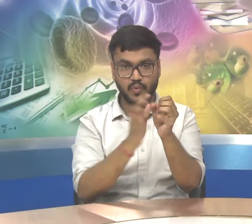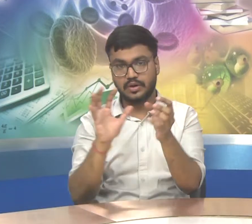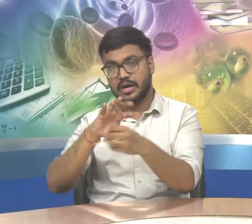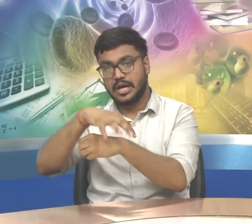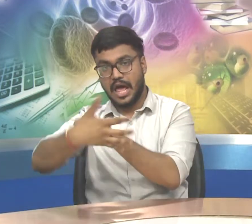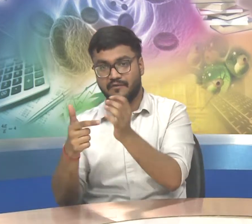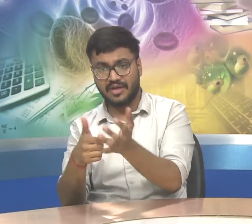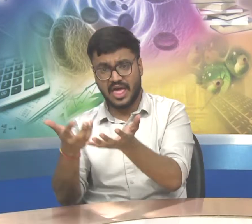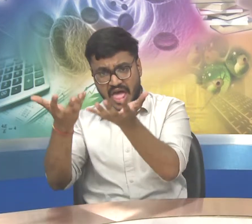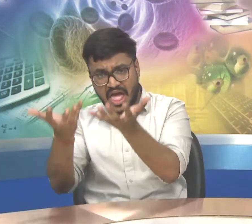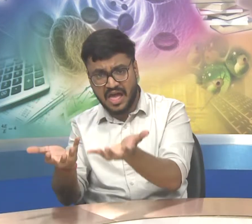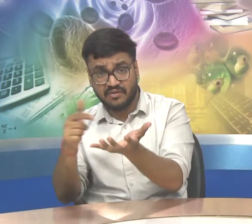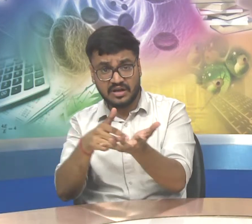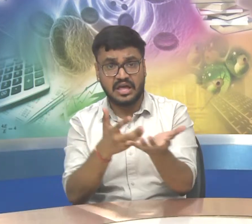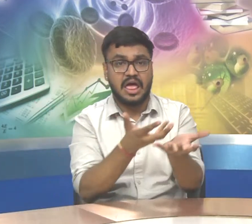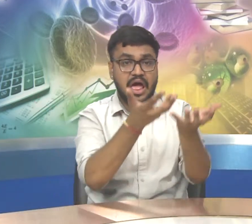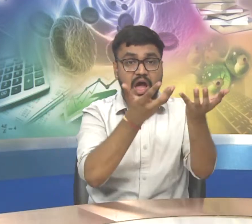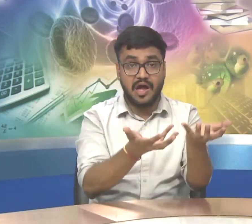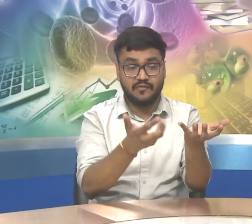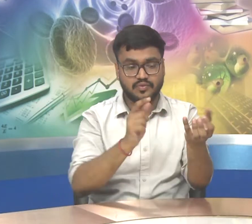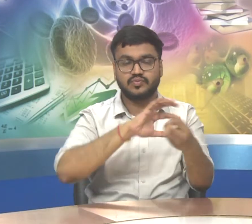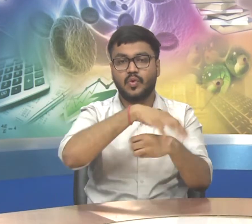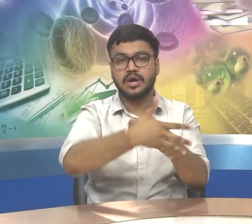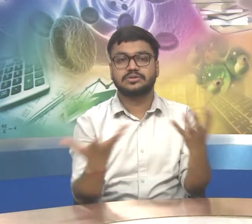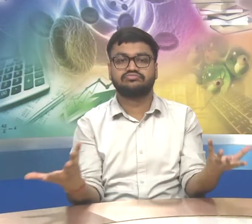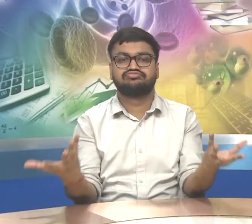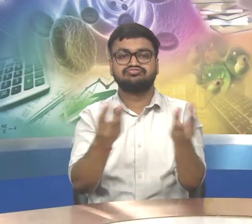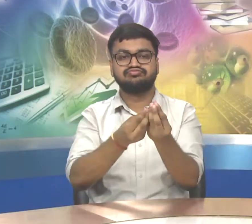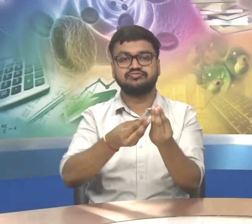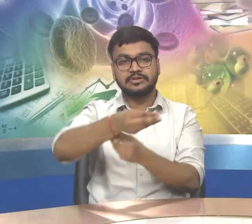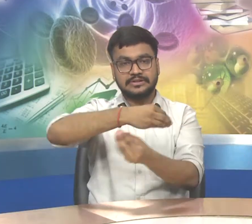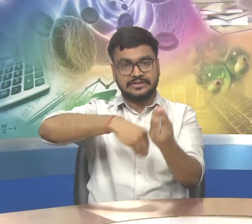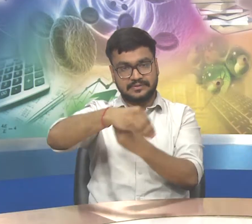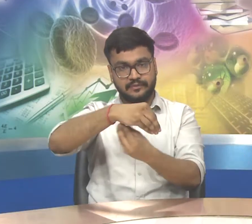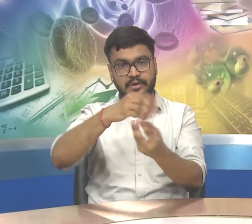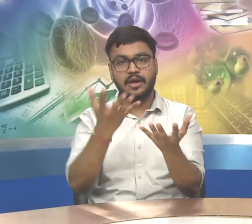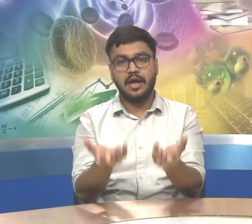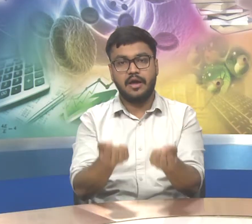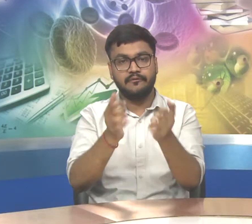is not the mass of just one element.